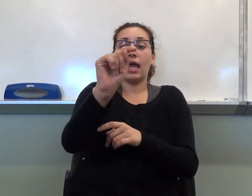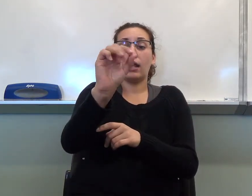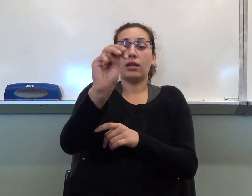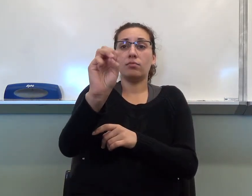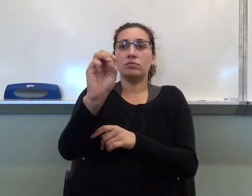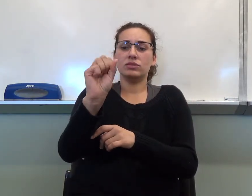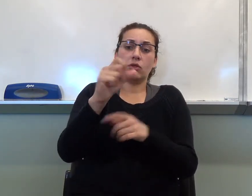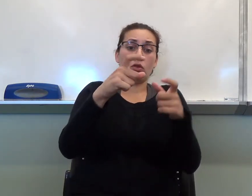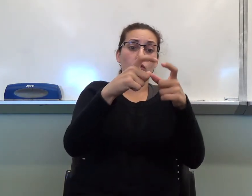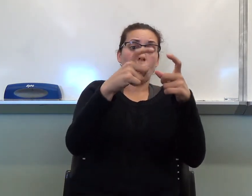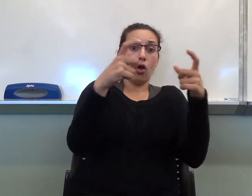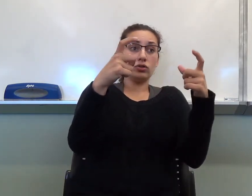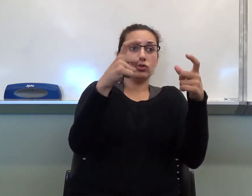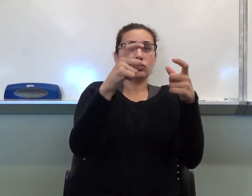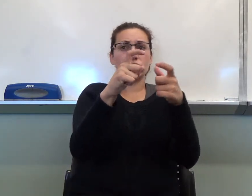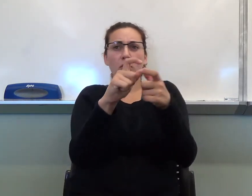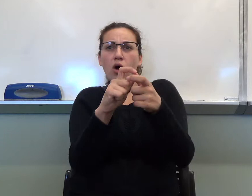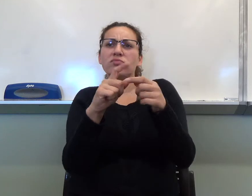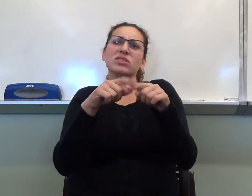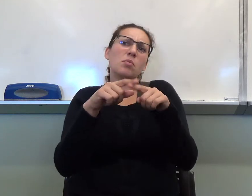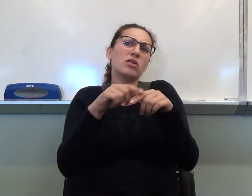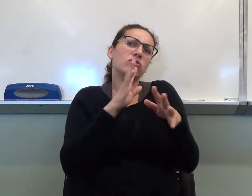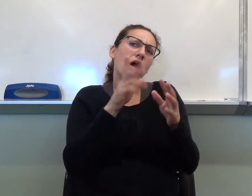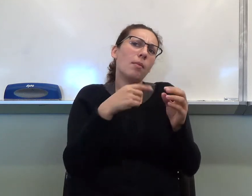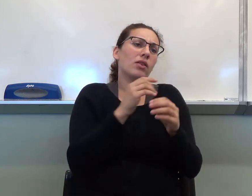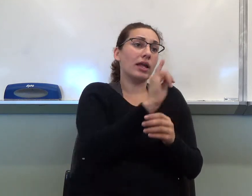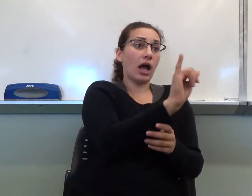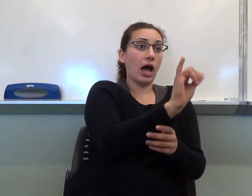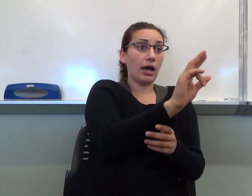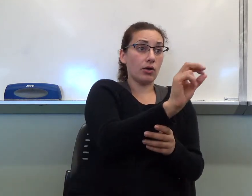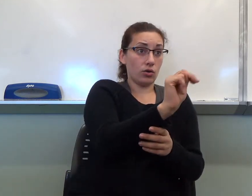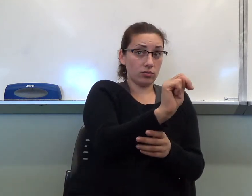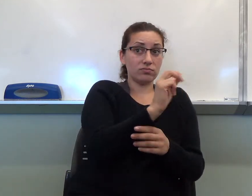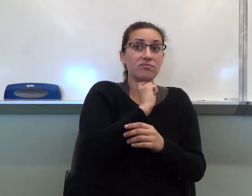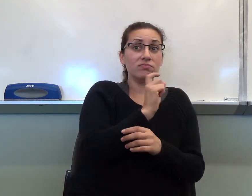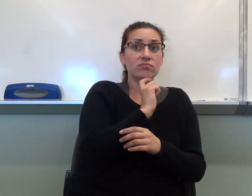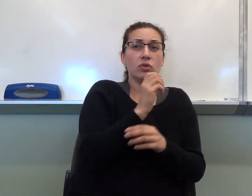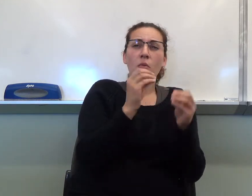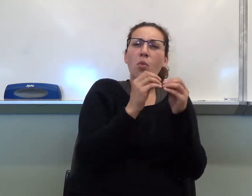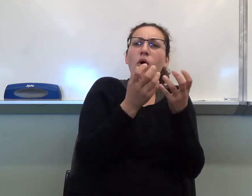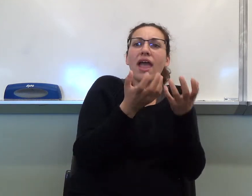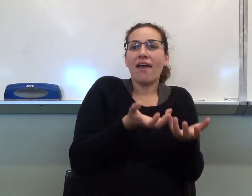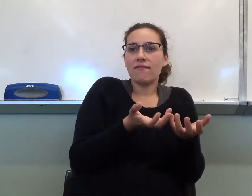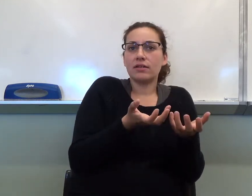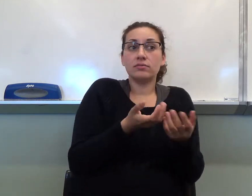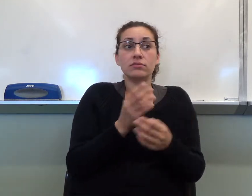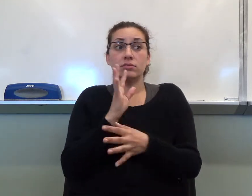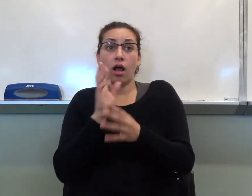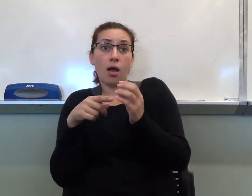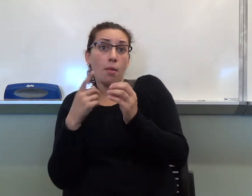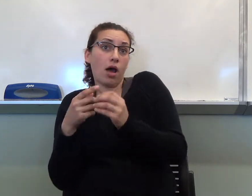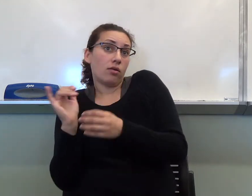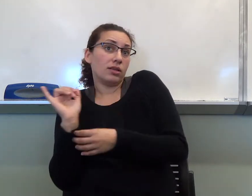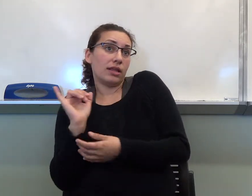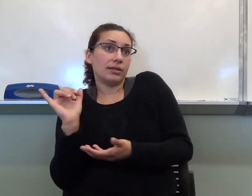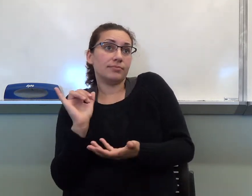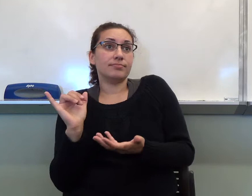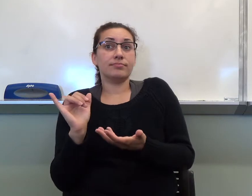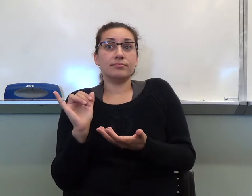depending on what you're talking about. If you're talking about iron, the atoms are heavier. If you're talking about something like helium, the